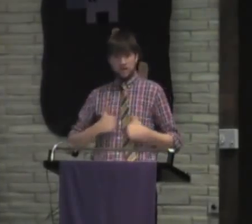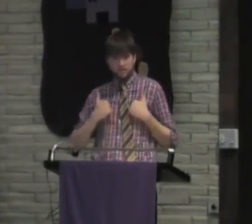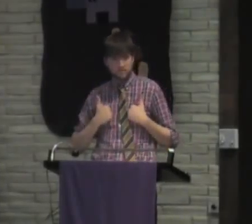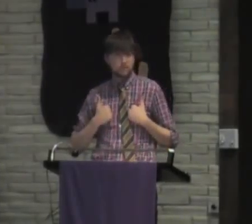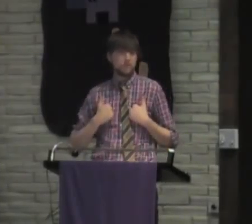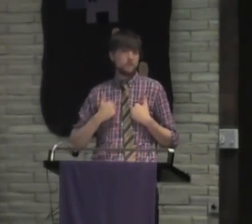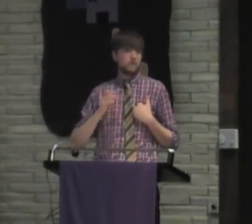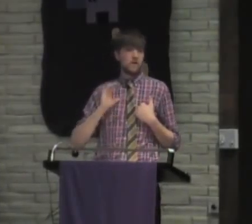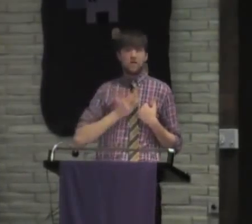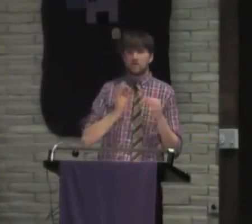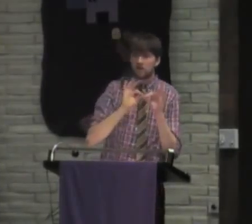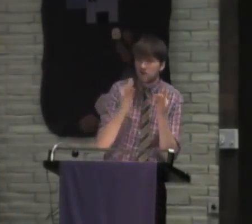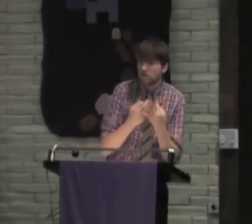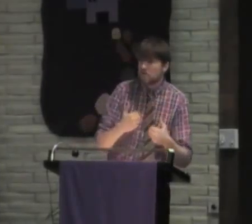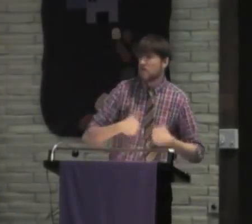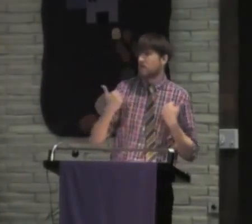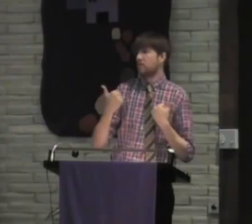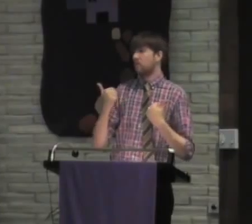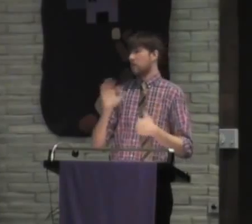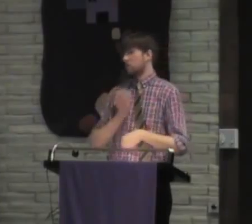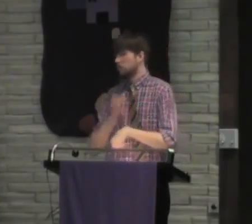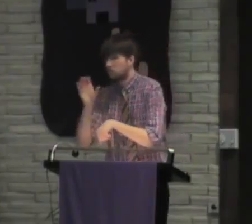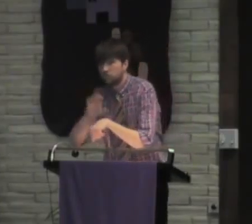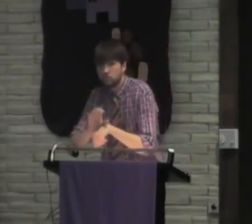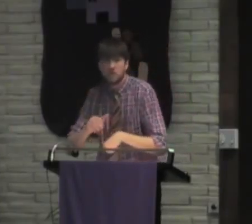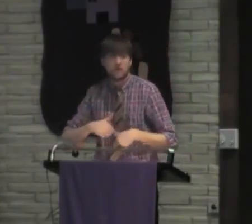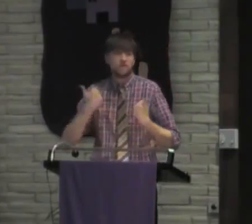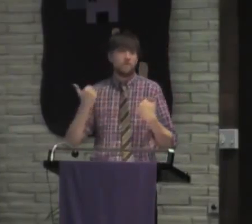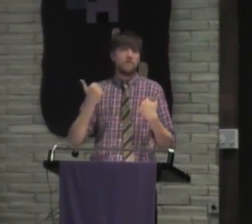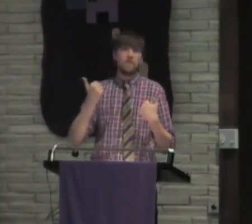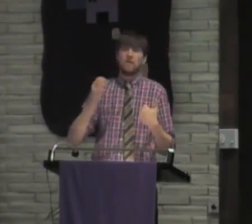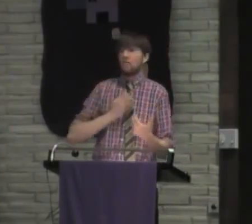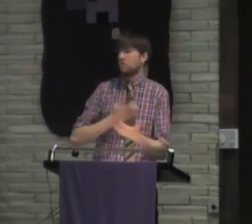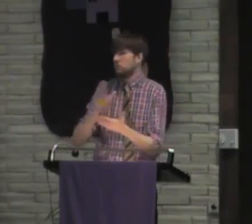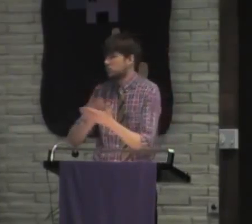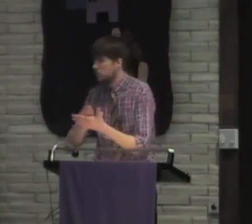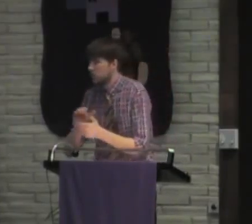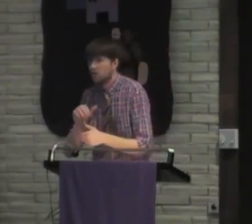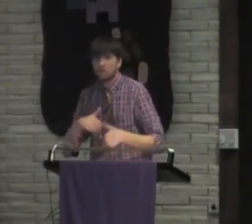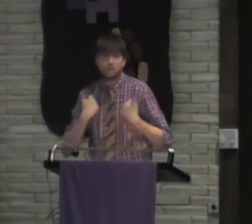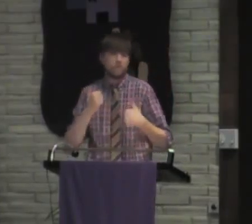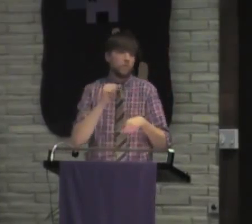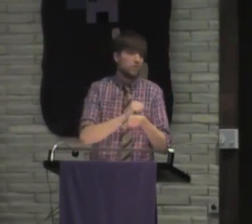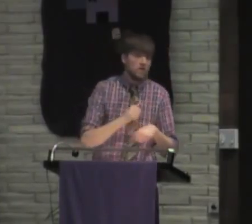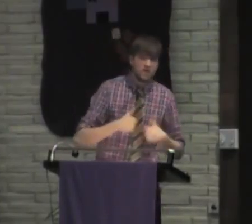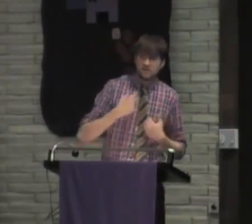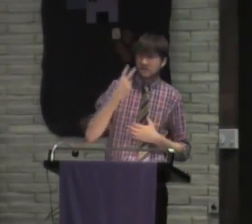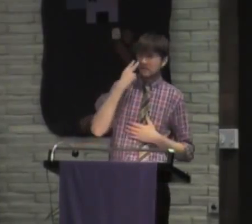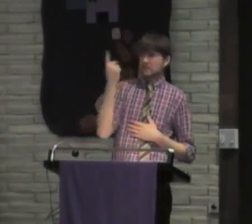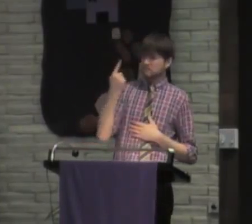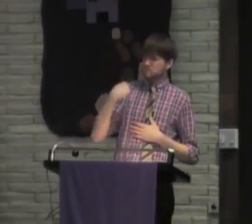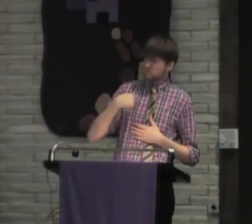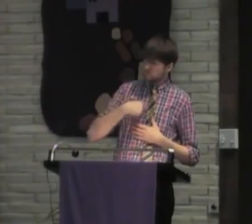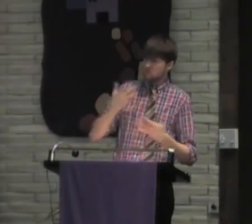is that if someone in our lives, our family's lives, our church life, our school life, our